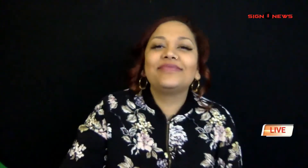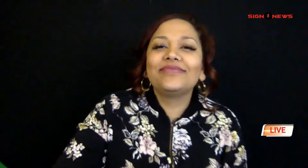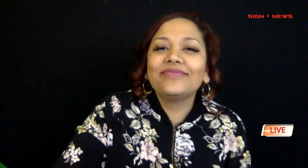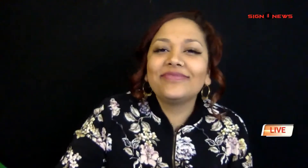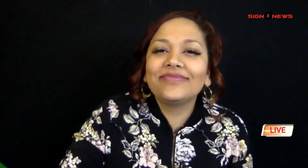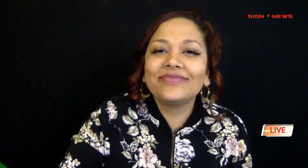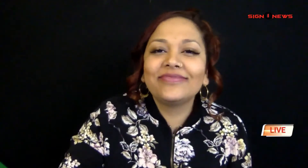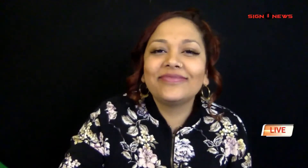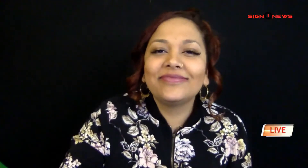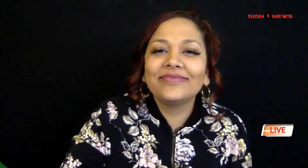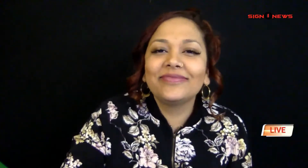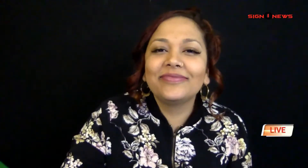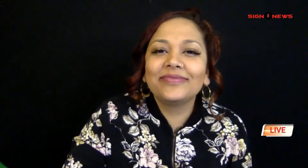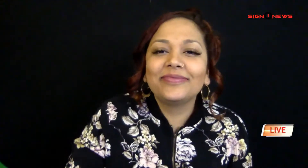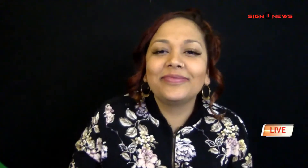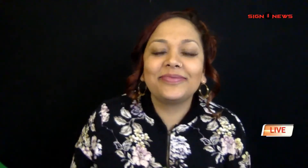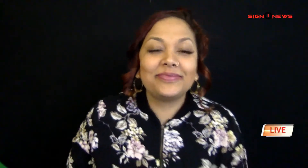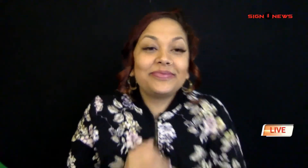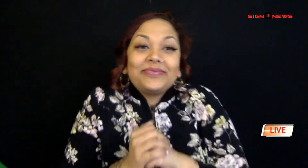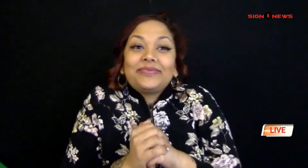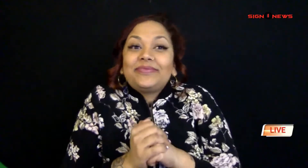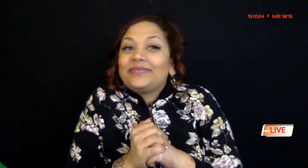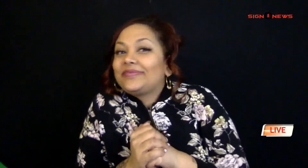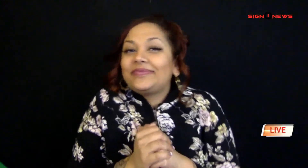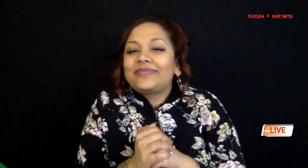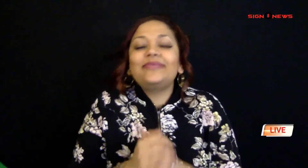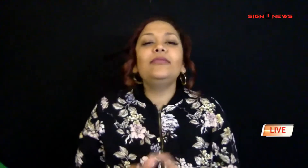stories trending in the news today.